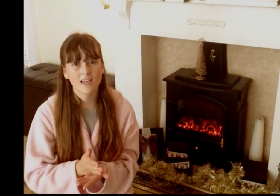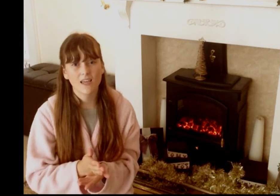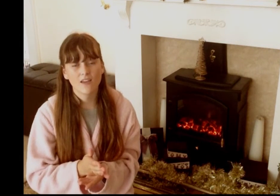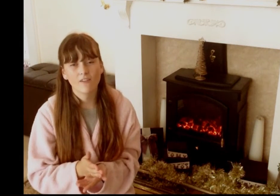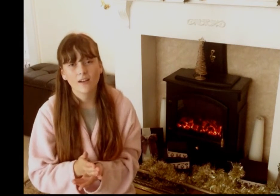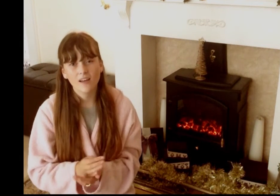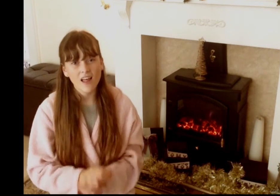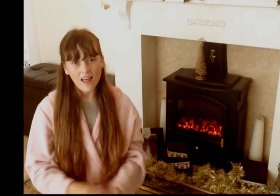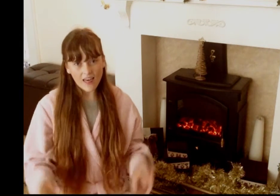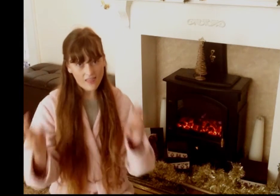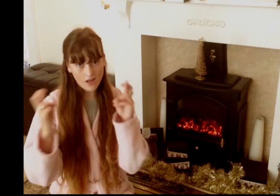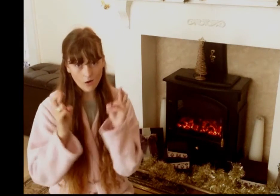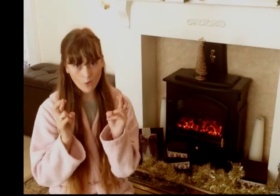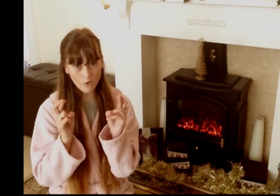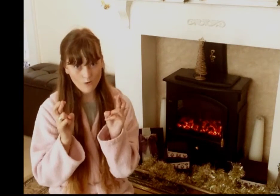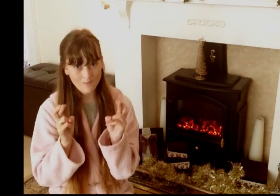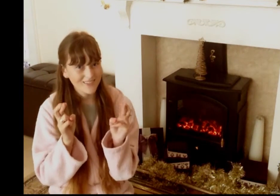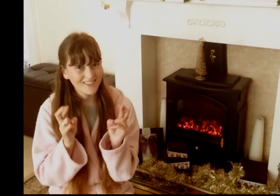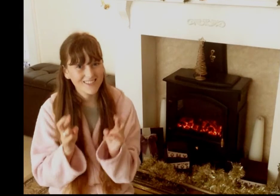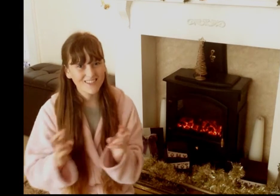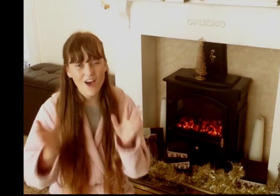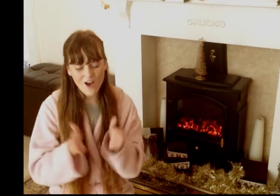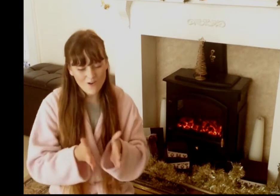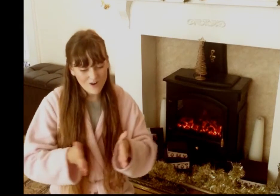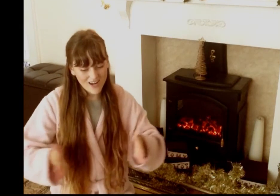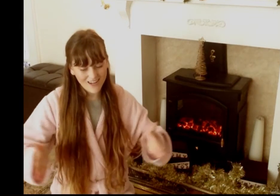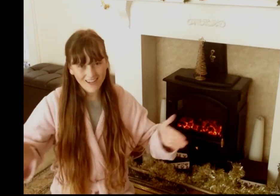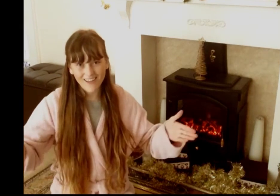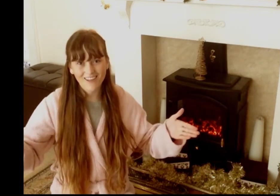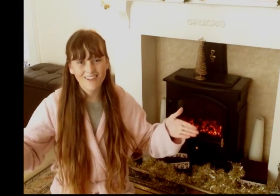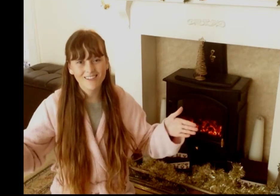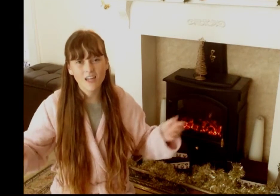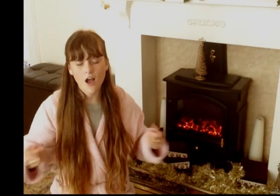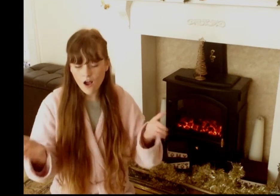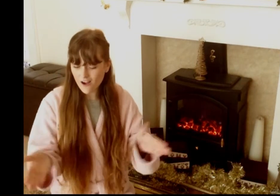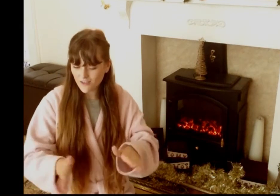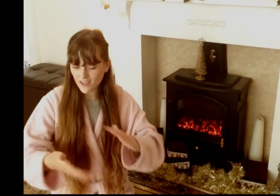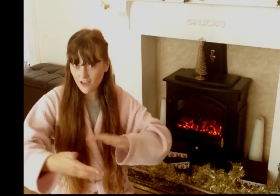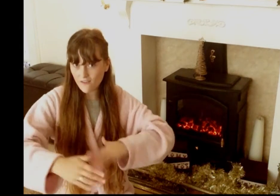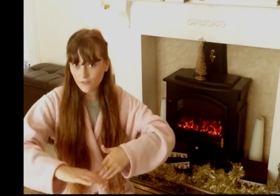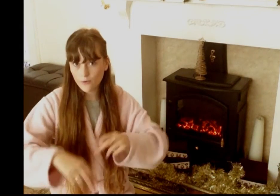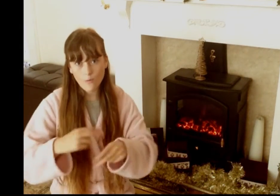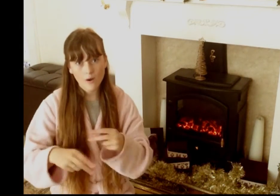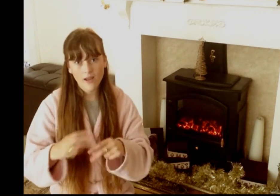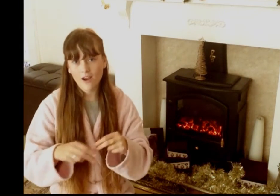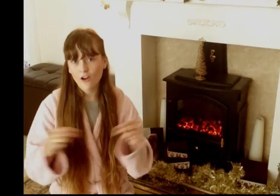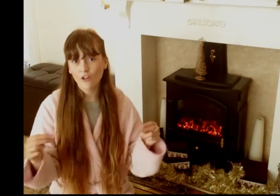that hope is the greatest of the gifts we'll